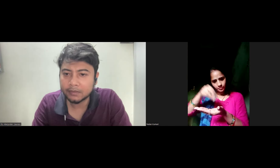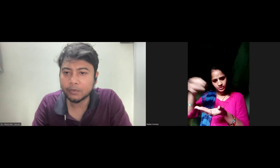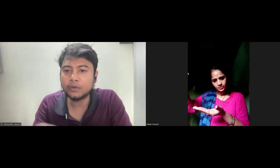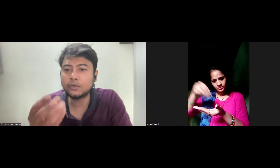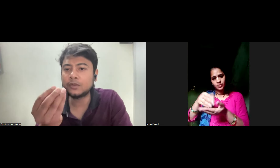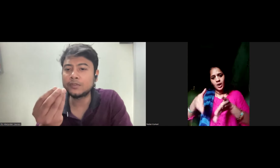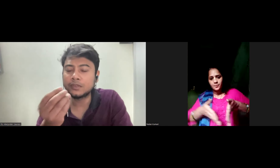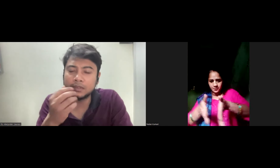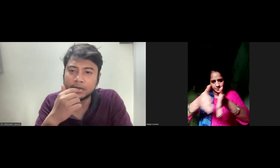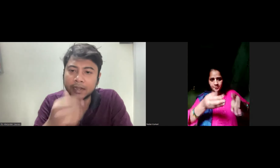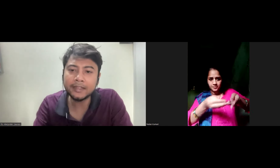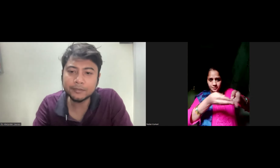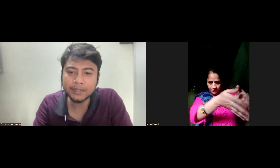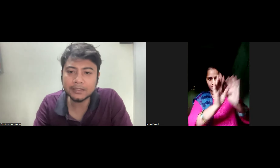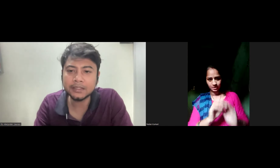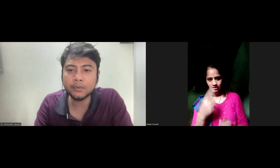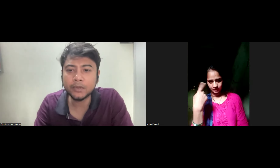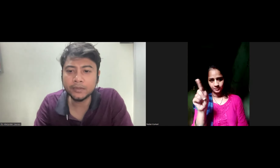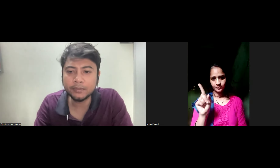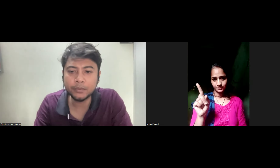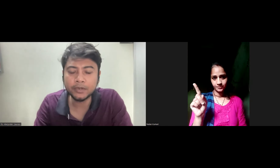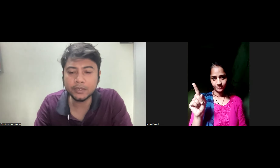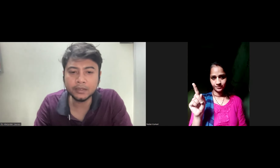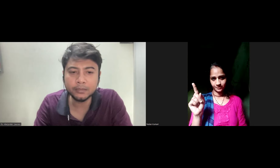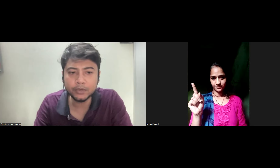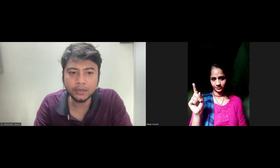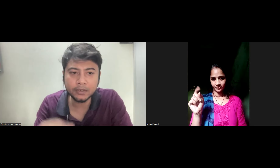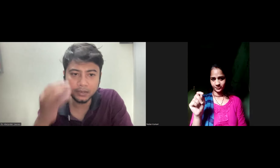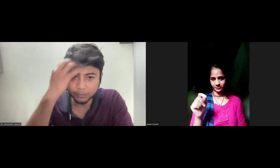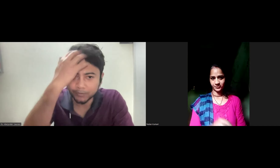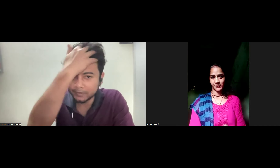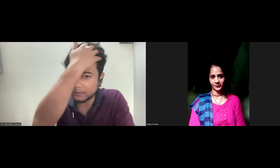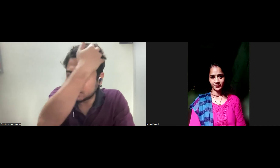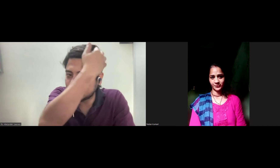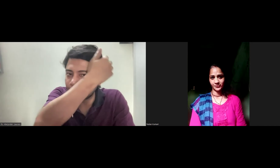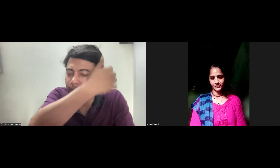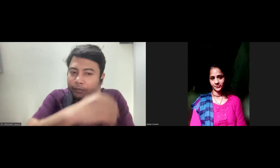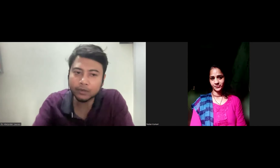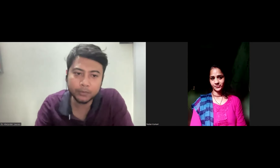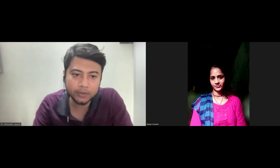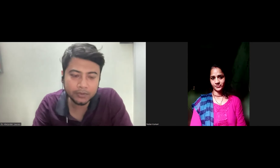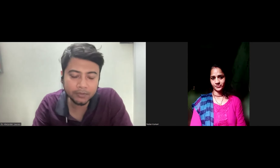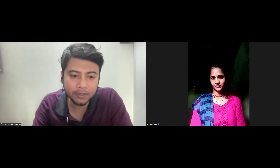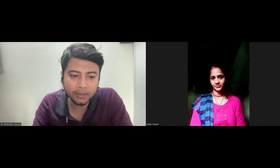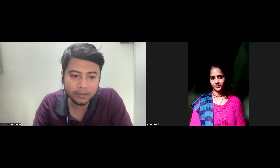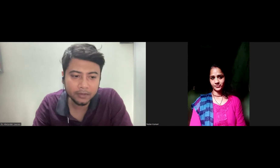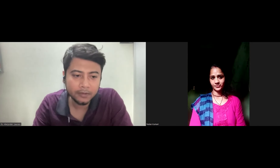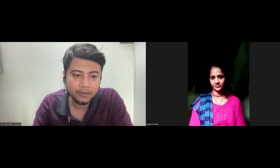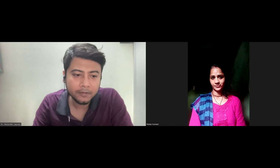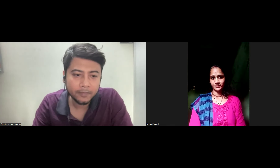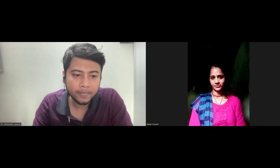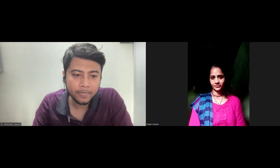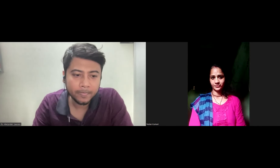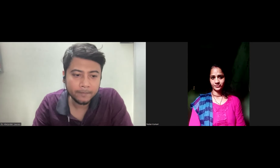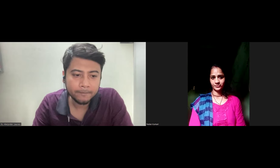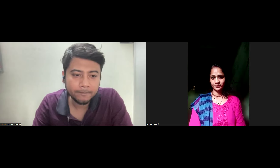And then what to do after dry leaves, Mataji, in the morning? Put it in a moving river or moving water body or something How like many that. leaves will